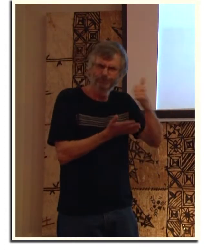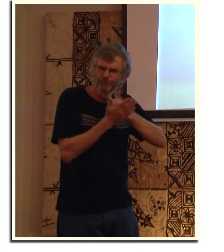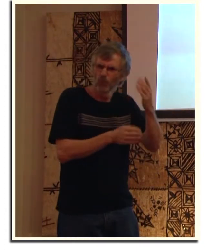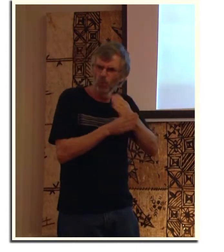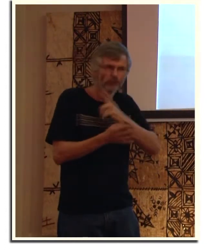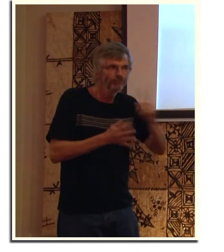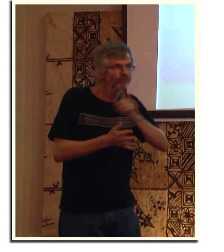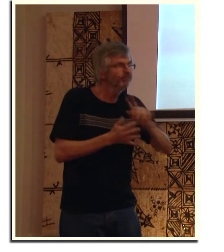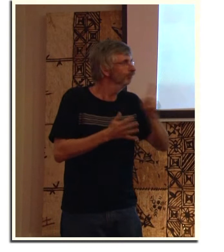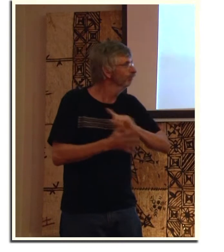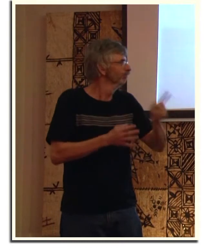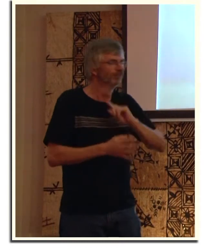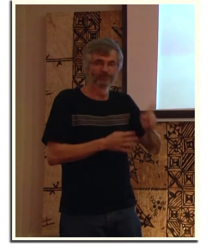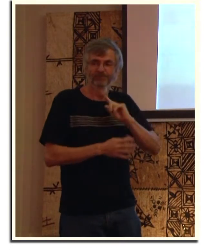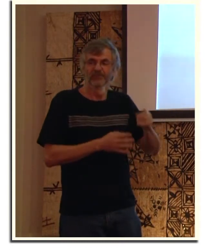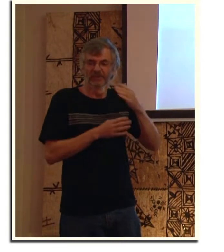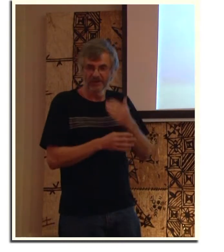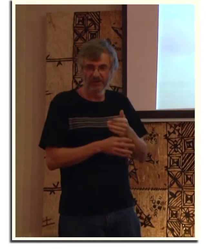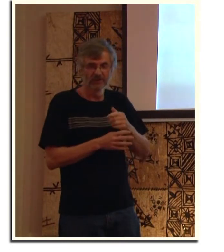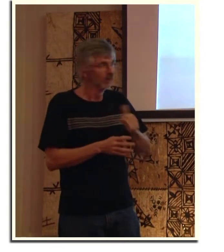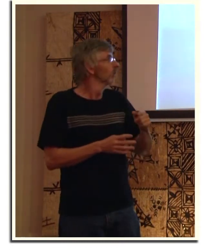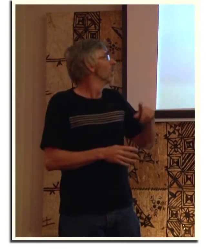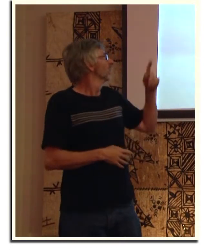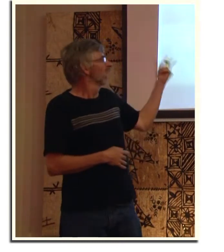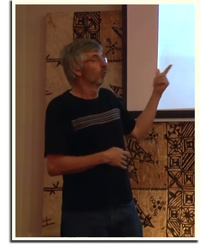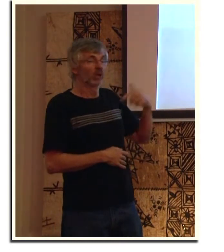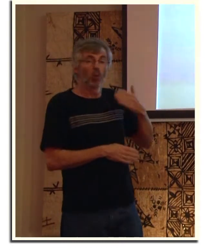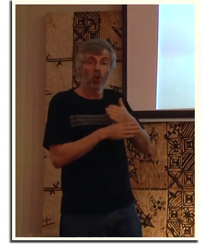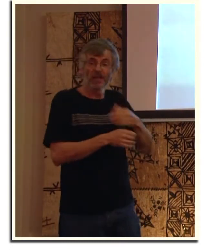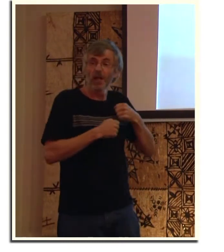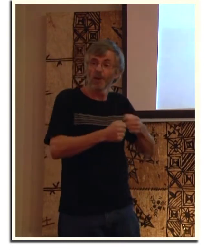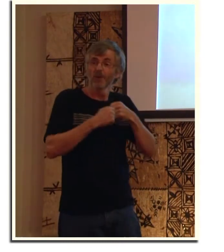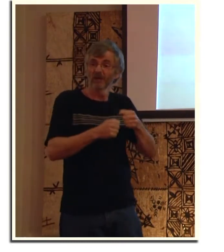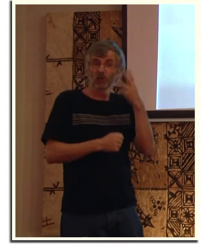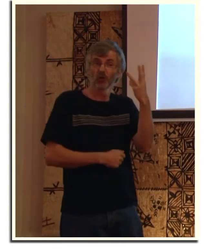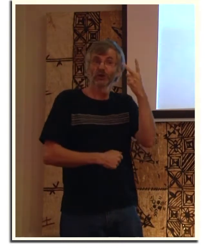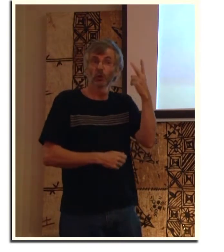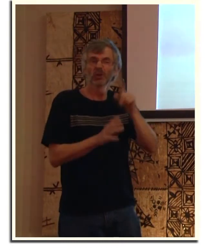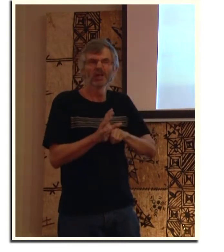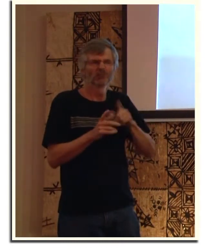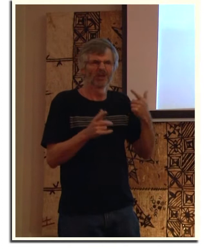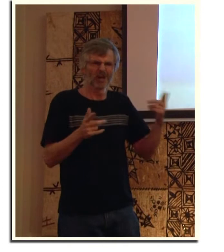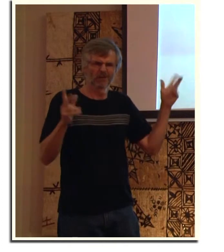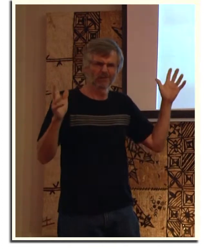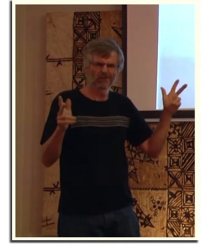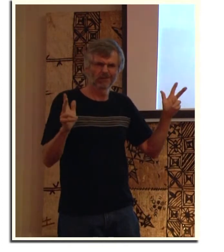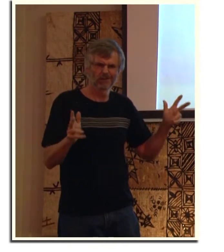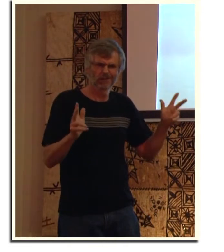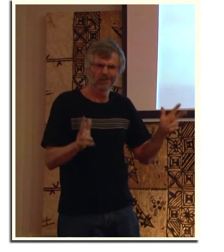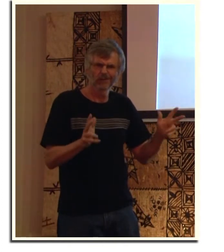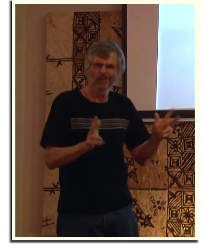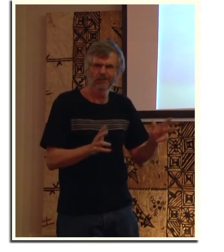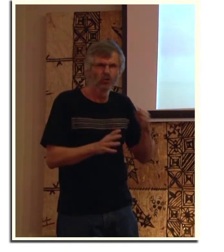maker. So 32 years was a long time to do that, but of course cabinet making is kind